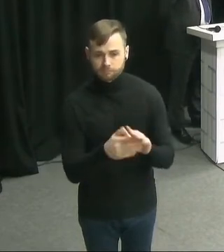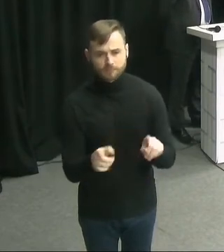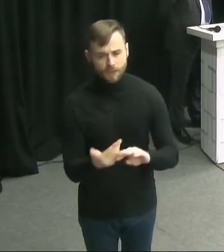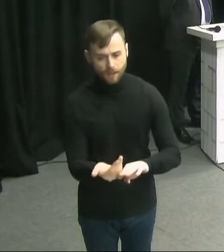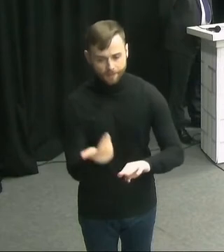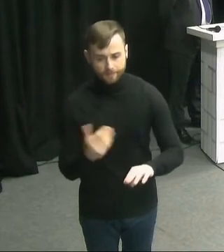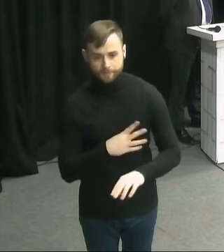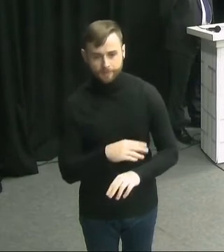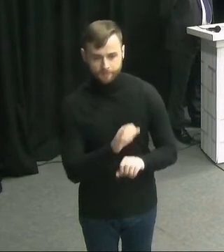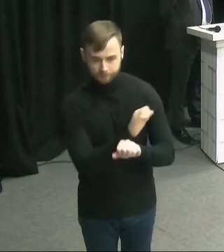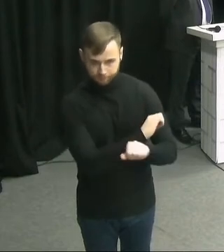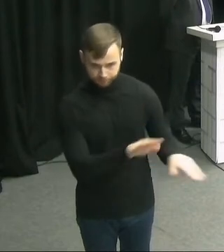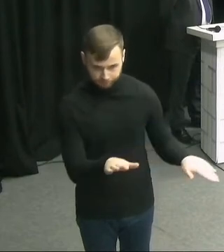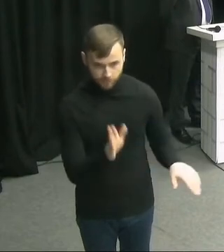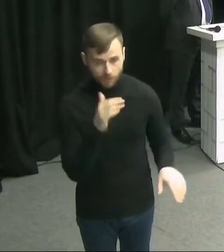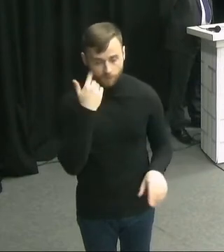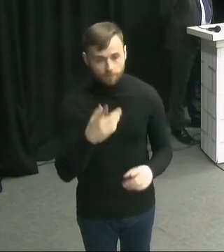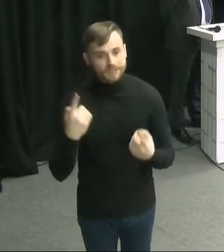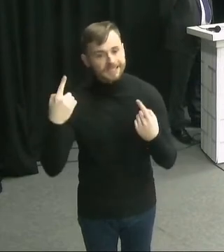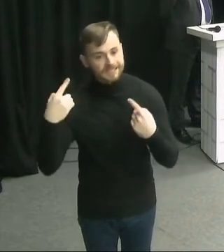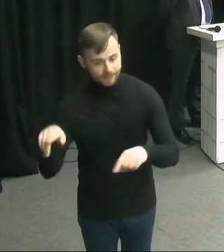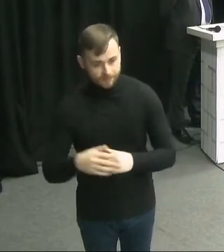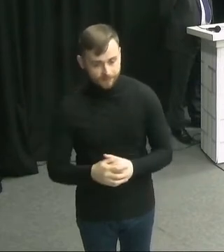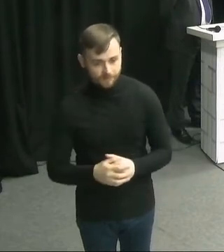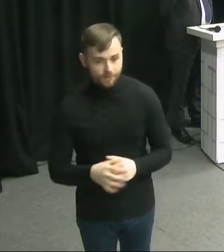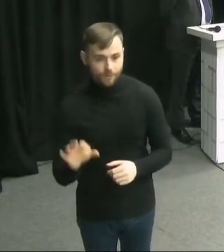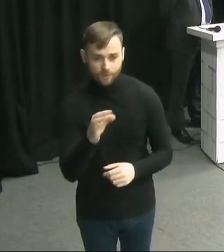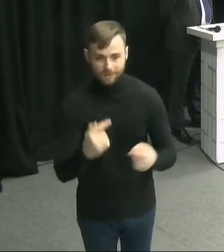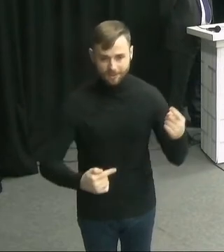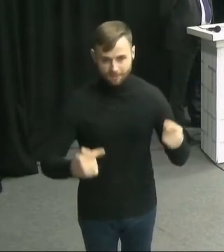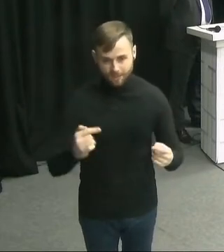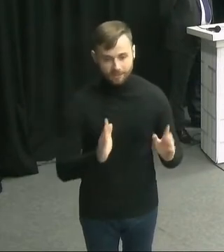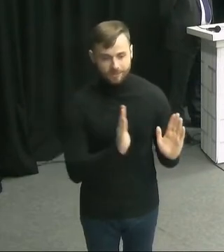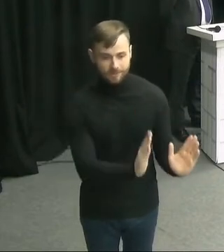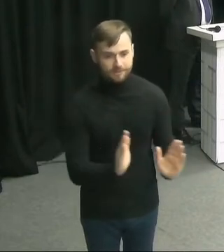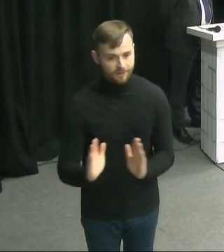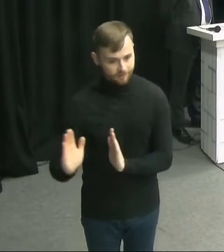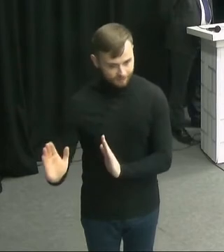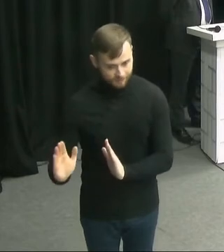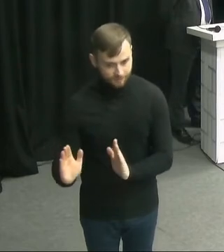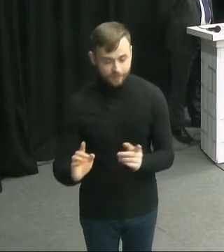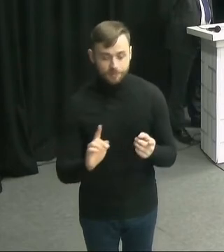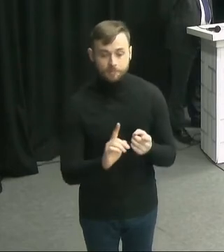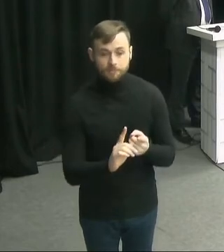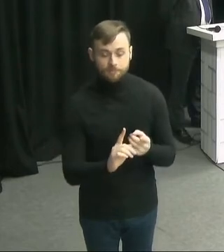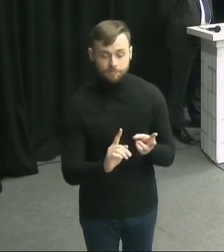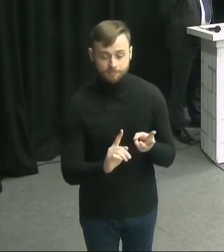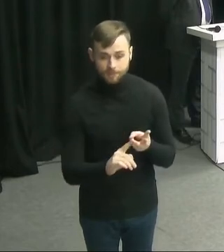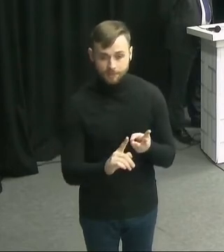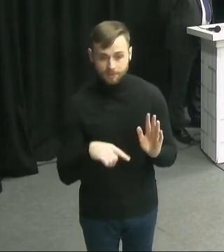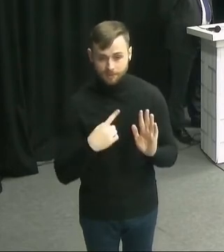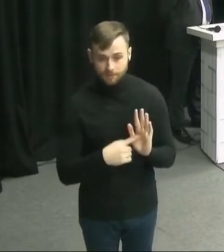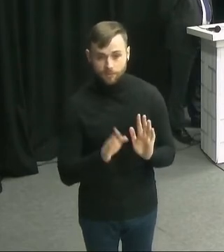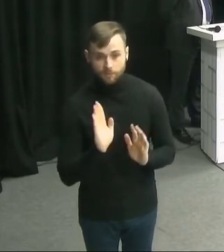discussion. We'll start with Professor Eimutis for this question. And I'll try to